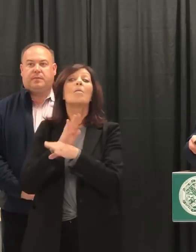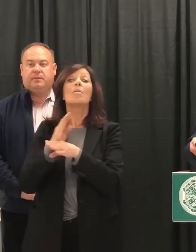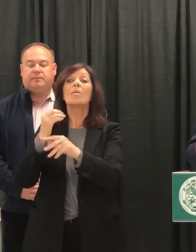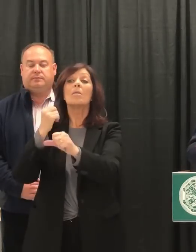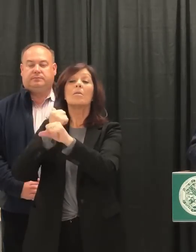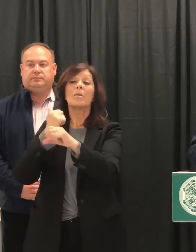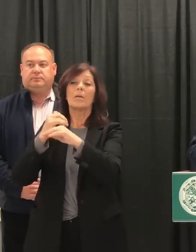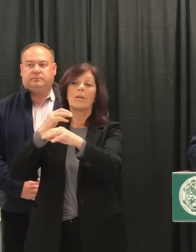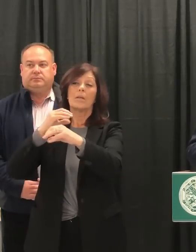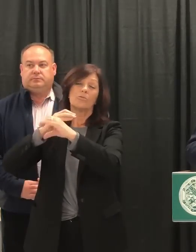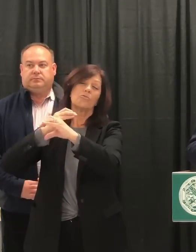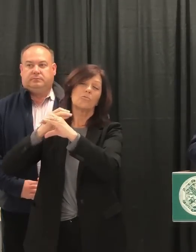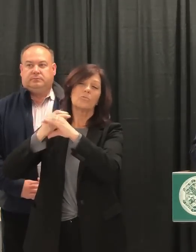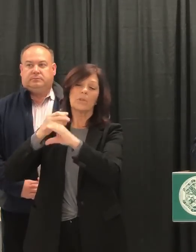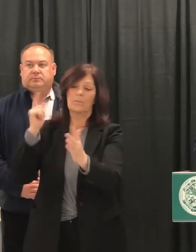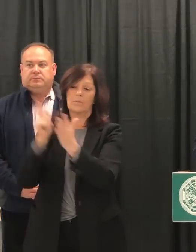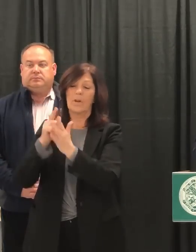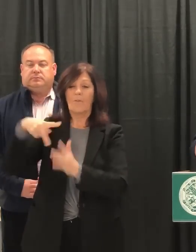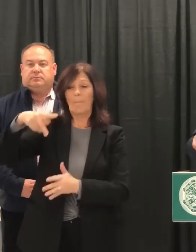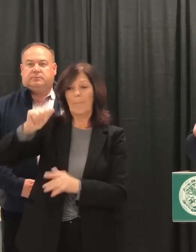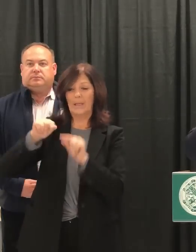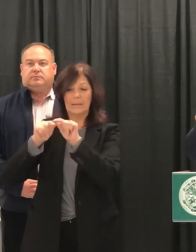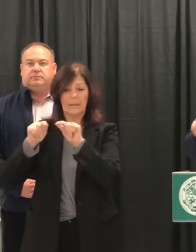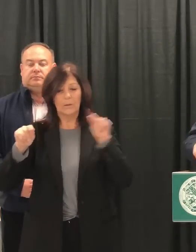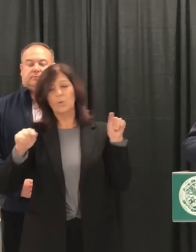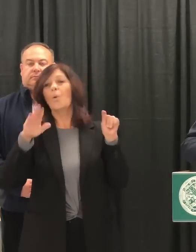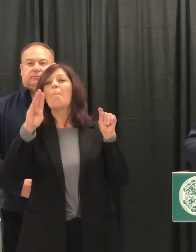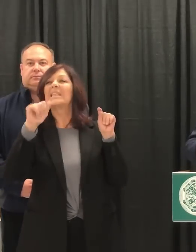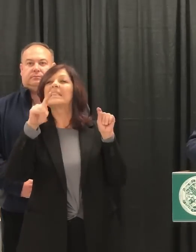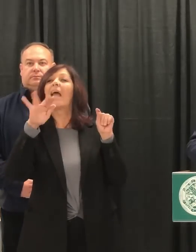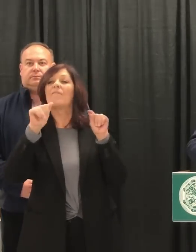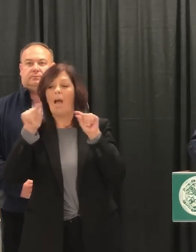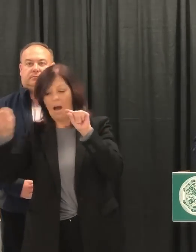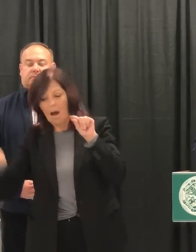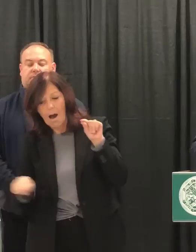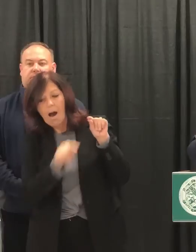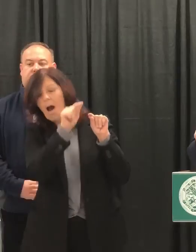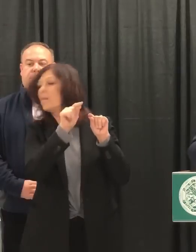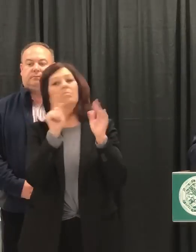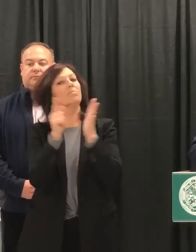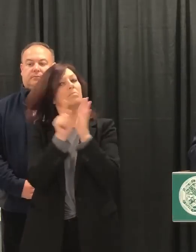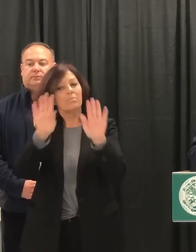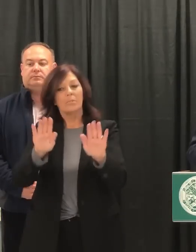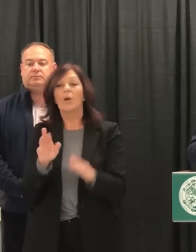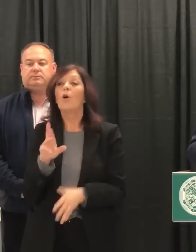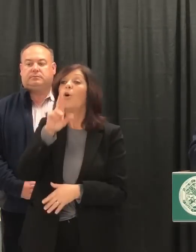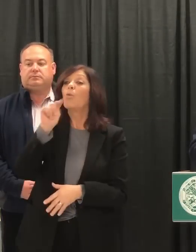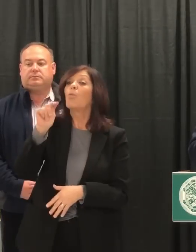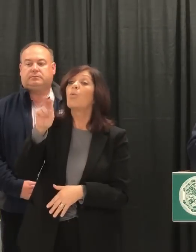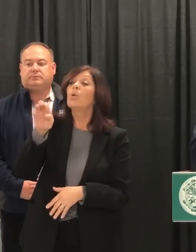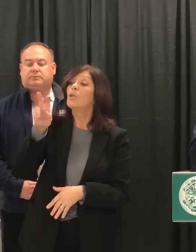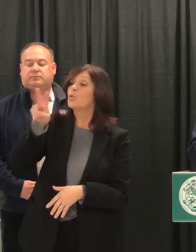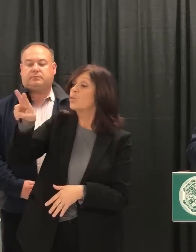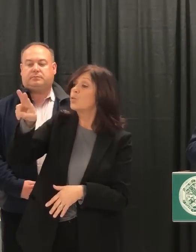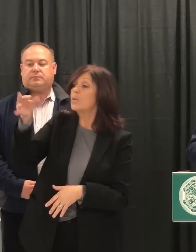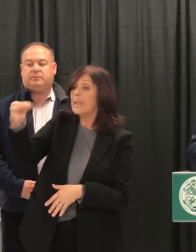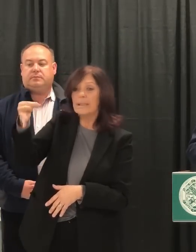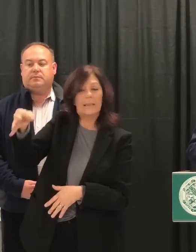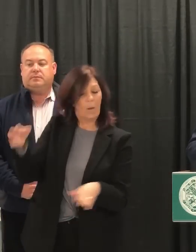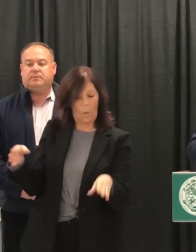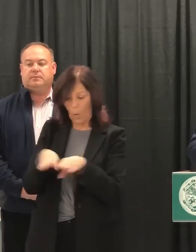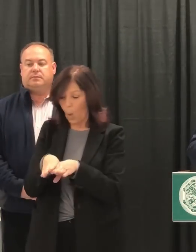line to exit 46, which is Batavia, or out past Batavia, the 390. The Route 219 is closed the entirety